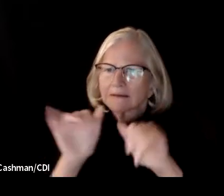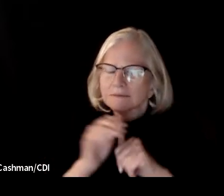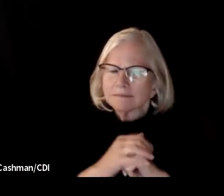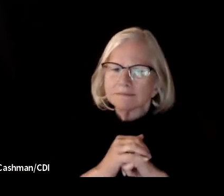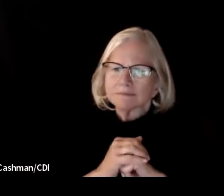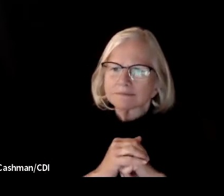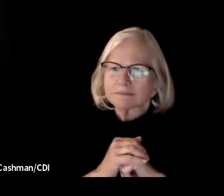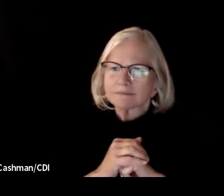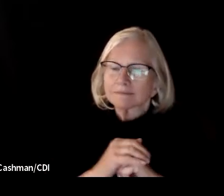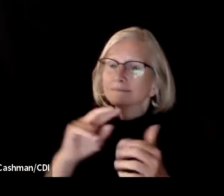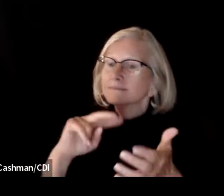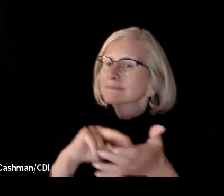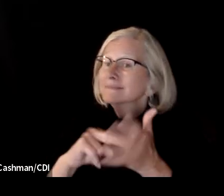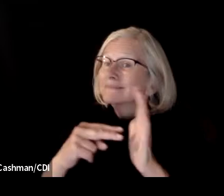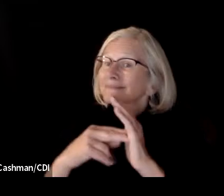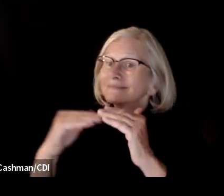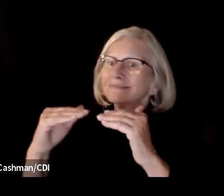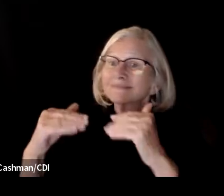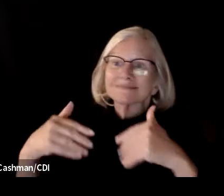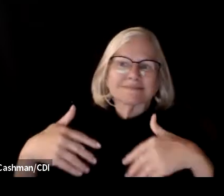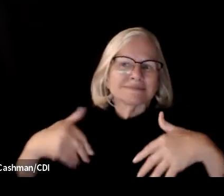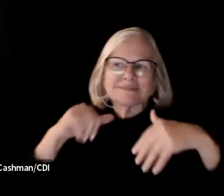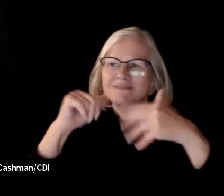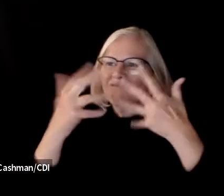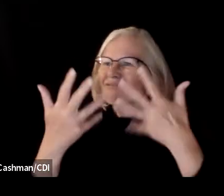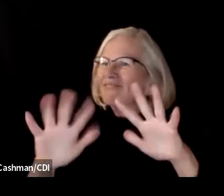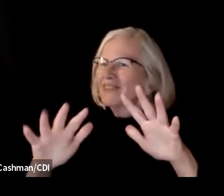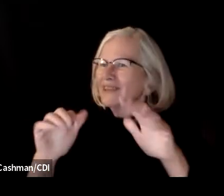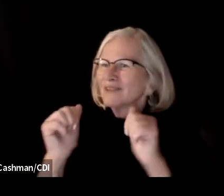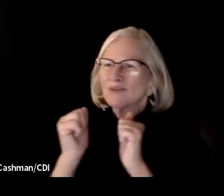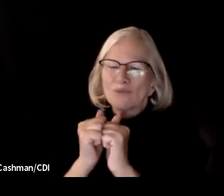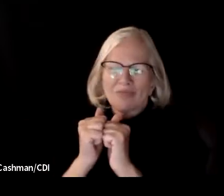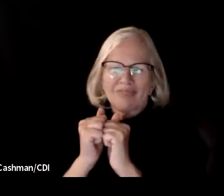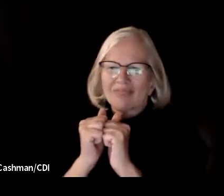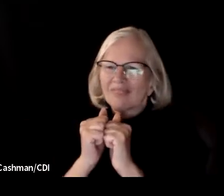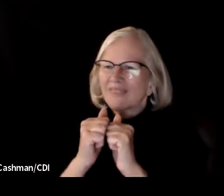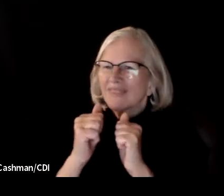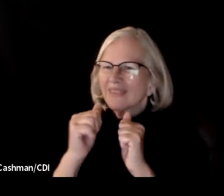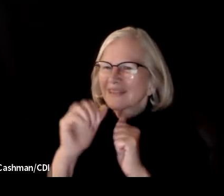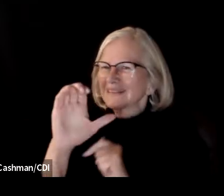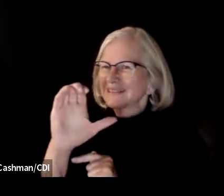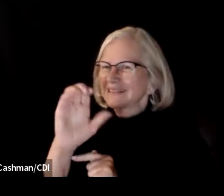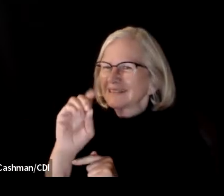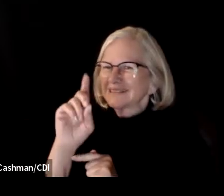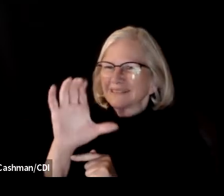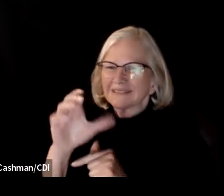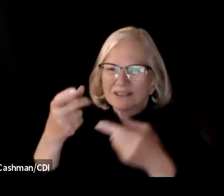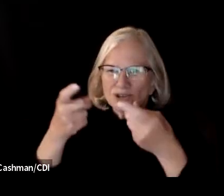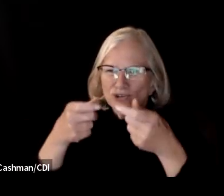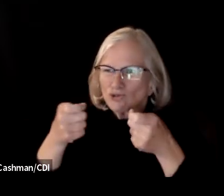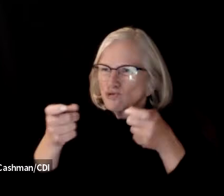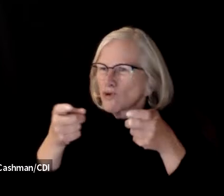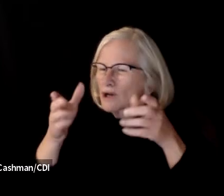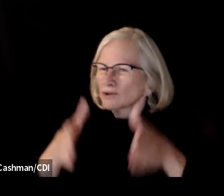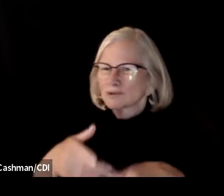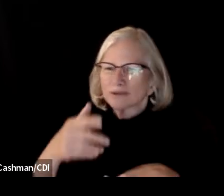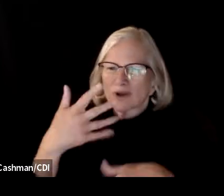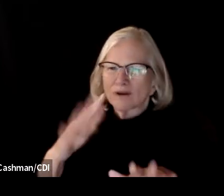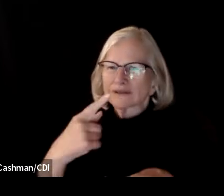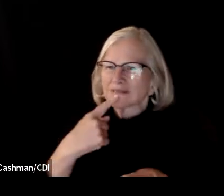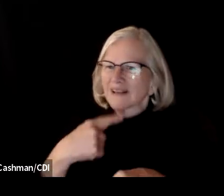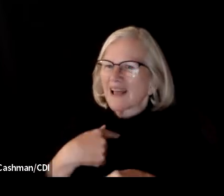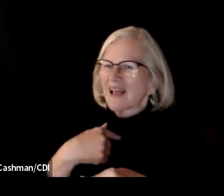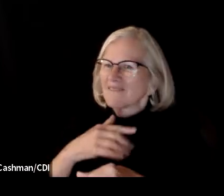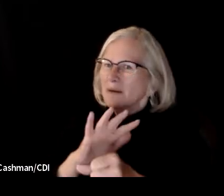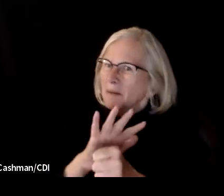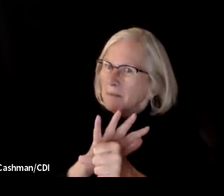yet, the CDC director has said quite widely that there's just sort of a confluence of evidence from other